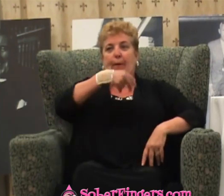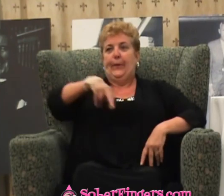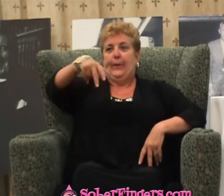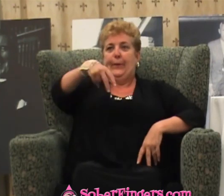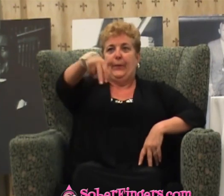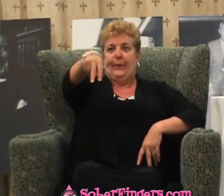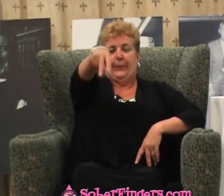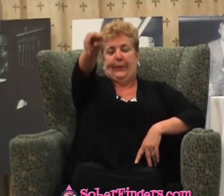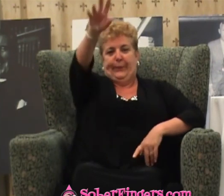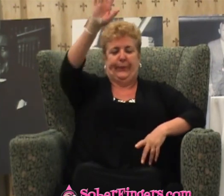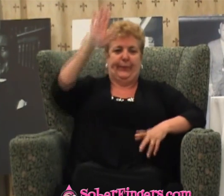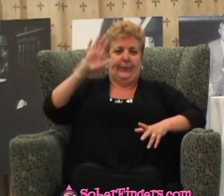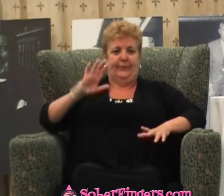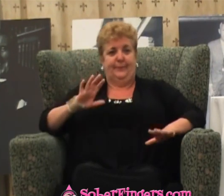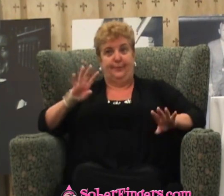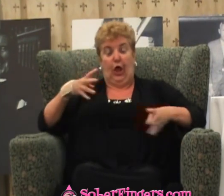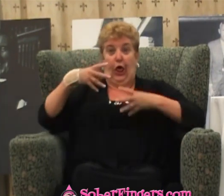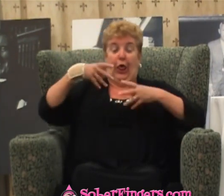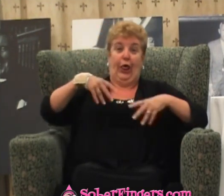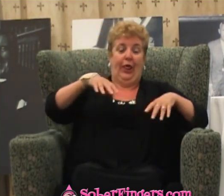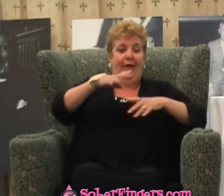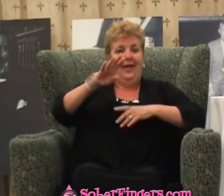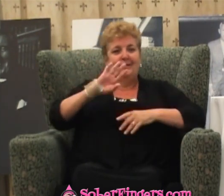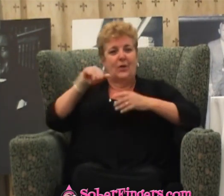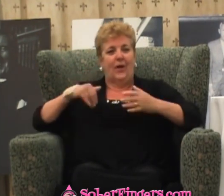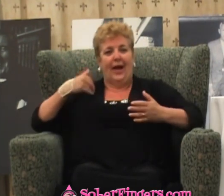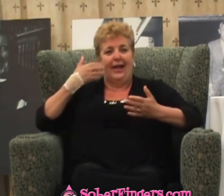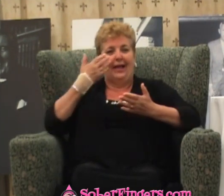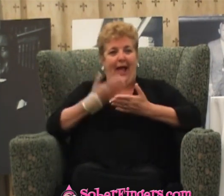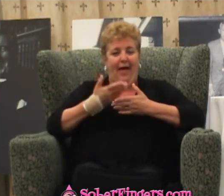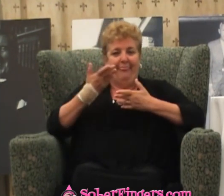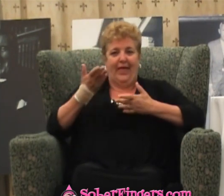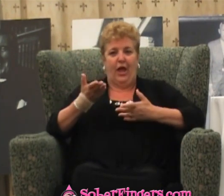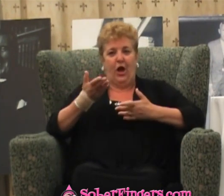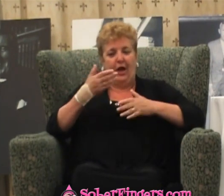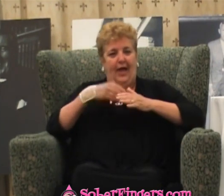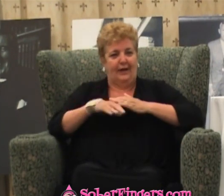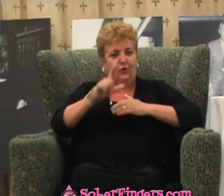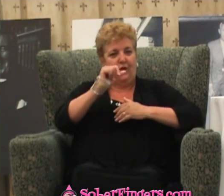I got up to the lobby of the theater, and I